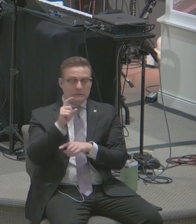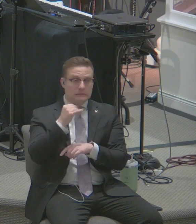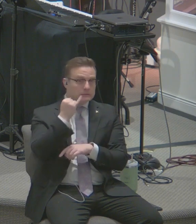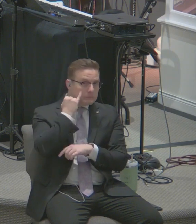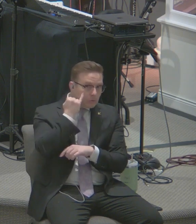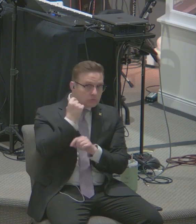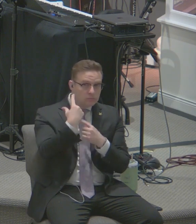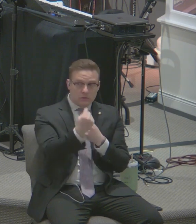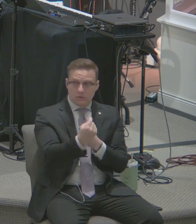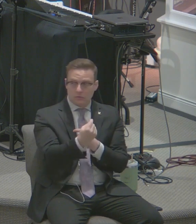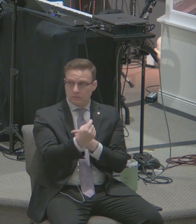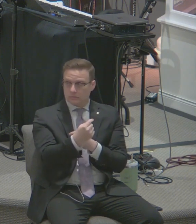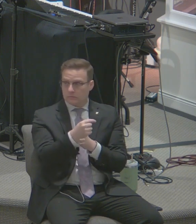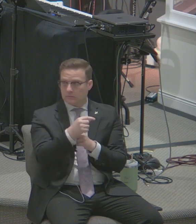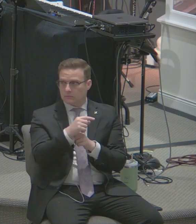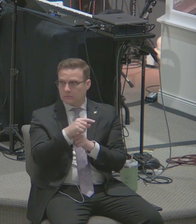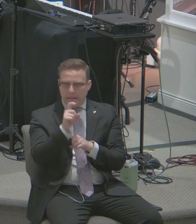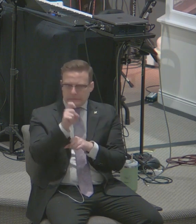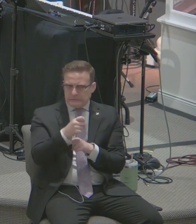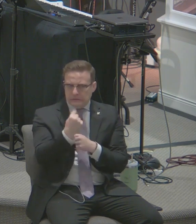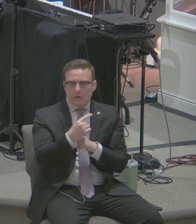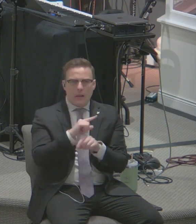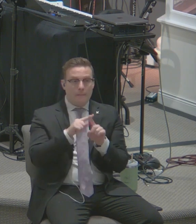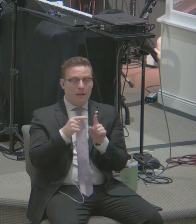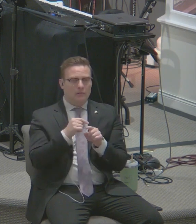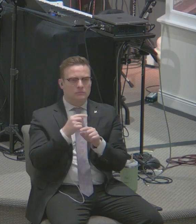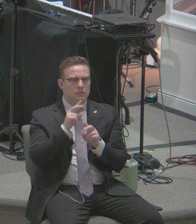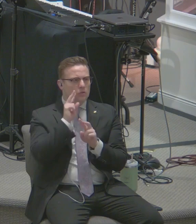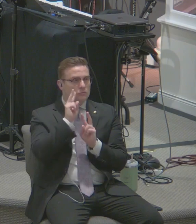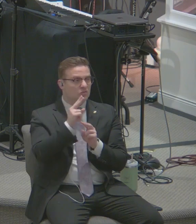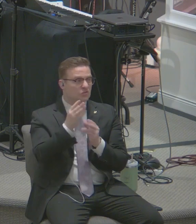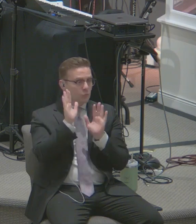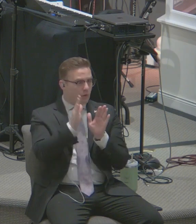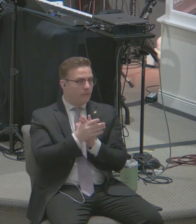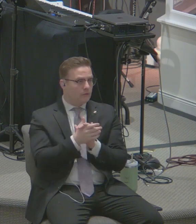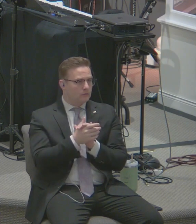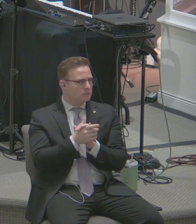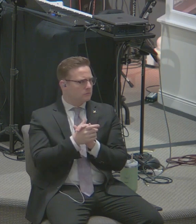incredible, and what a church we have.